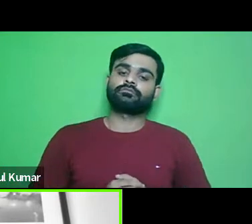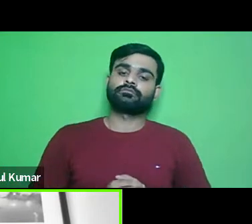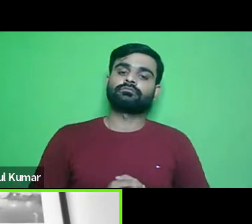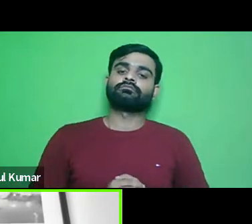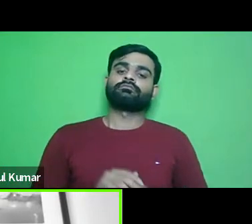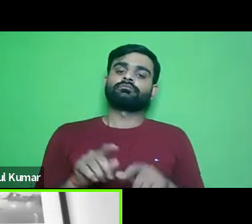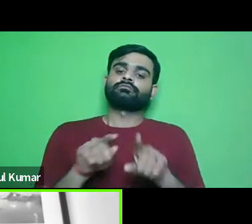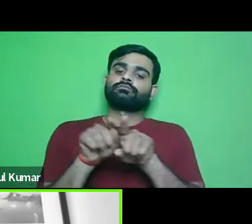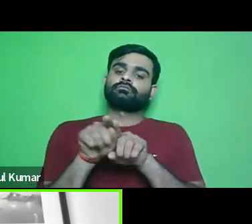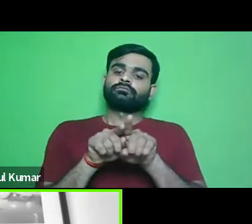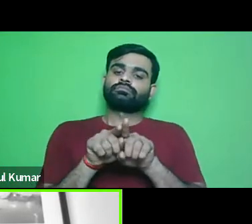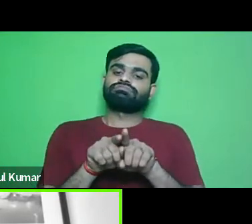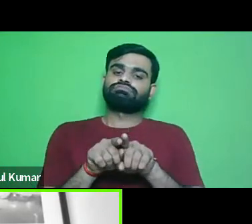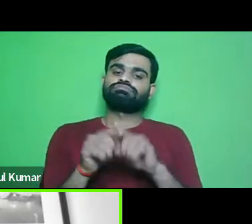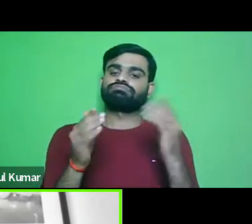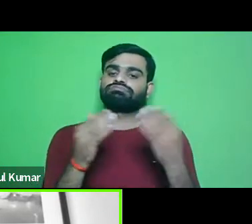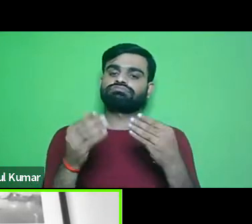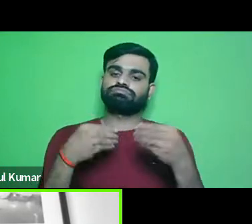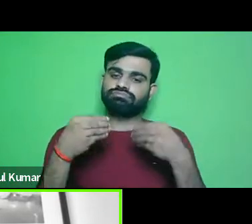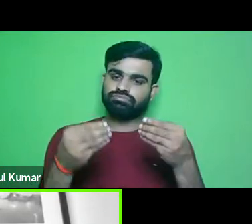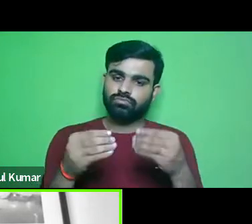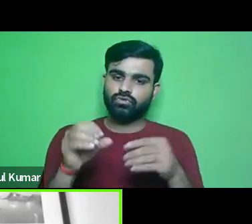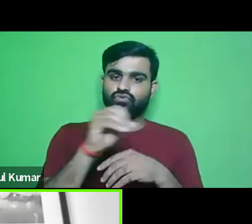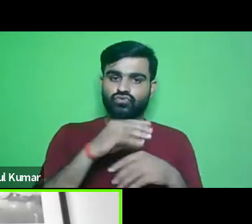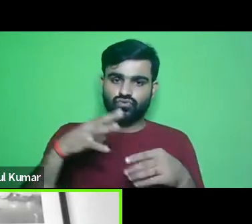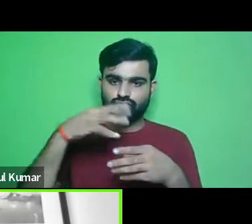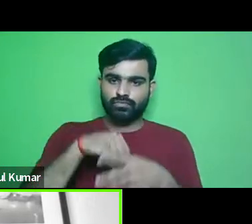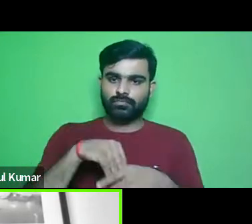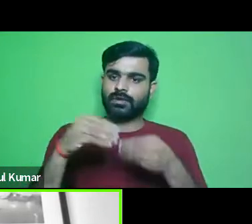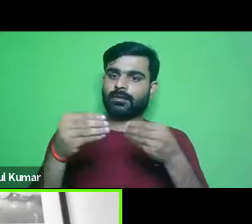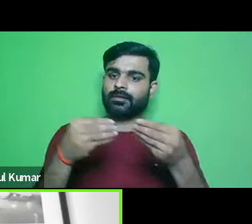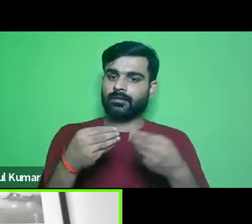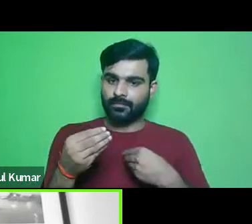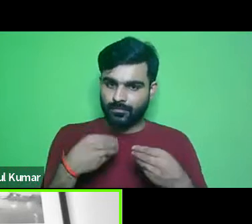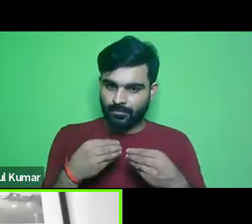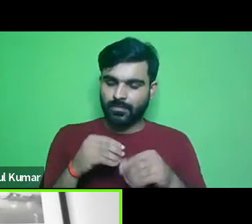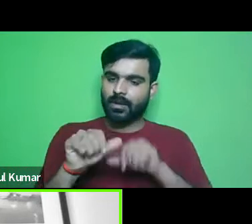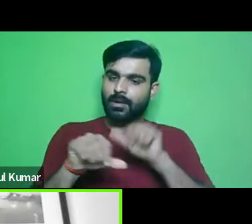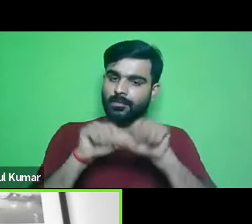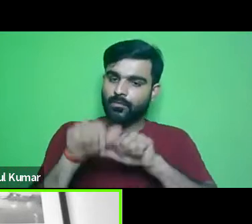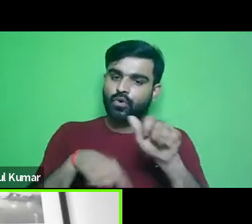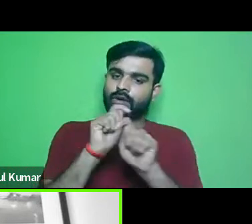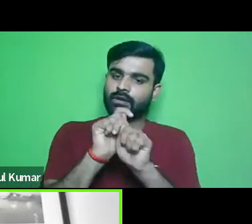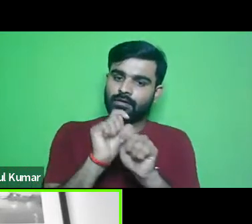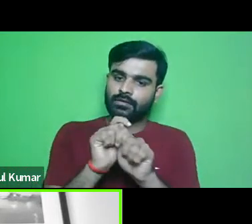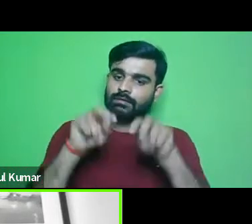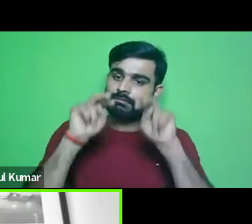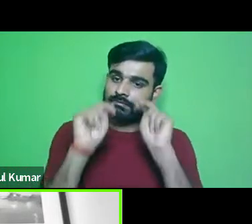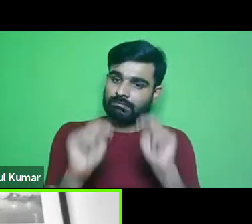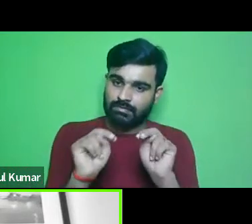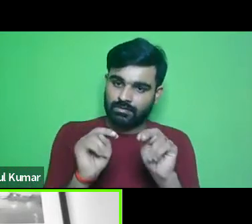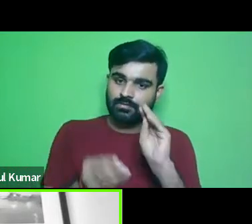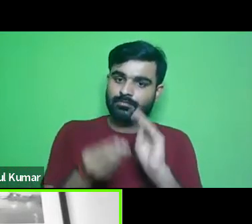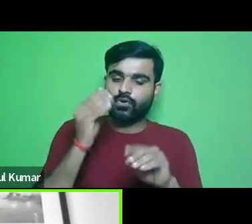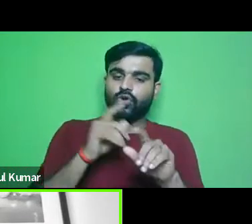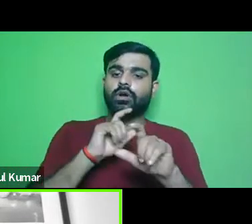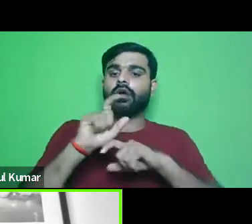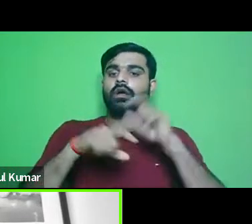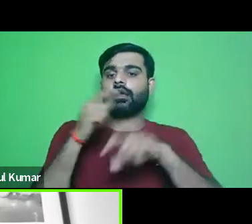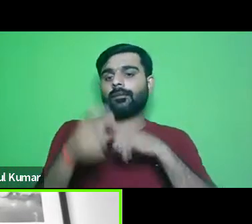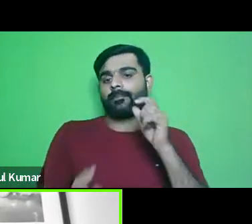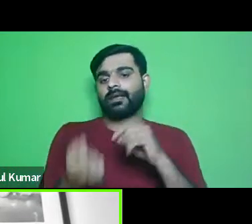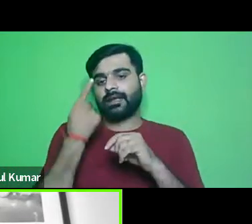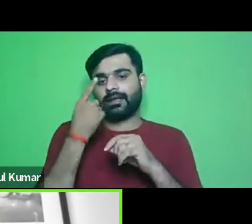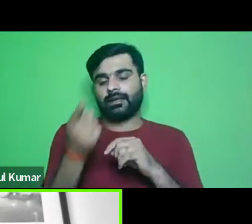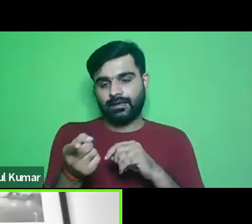like can serve as organizations that provide some of the process and the work that is required for companies to be able to